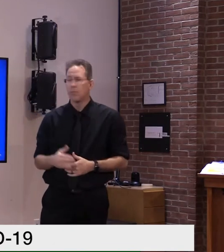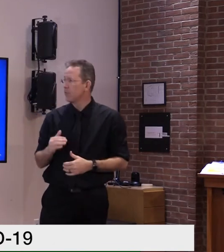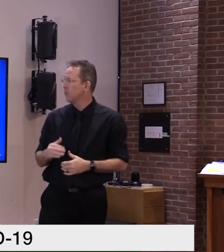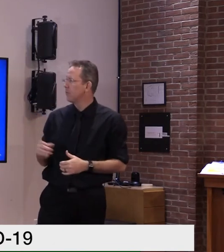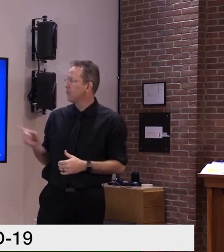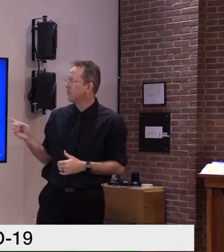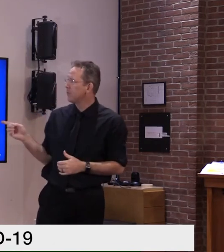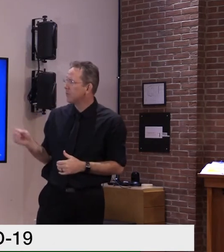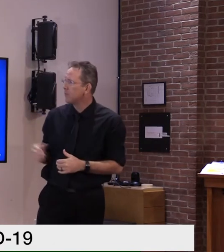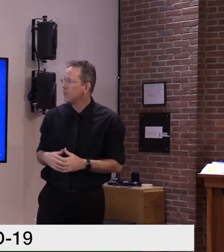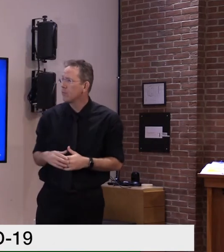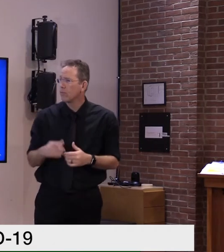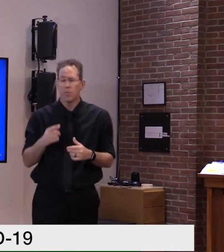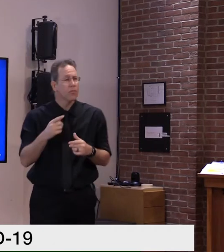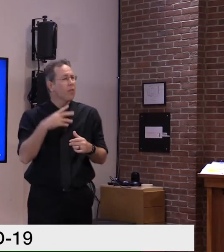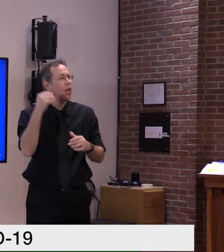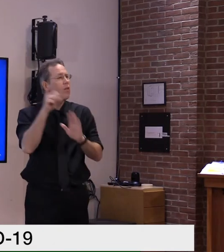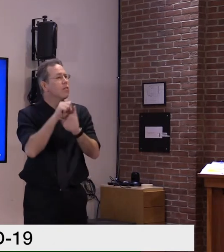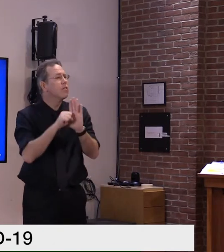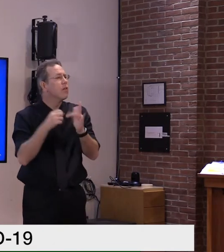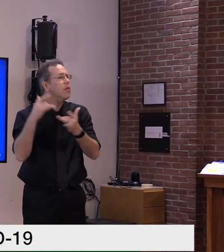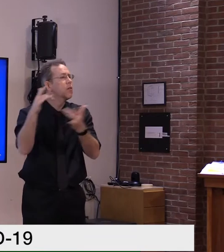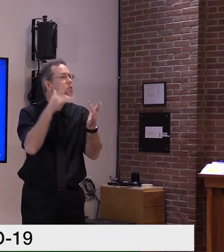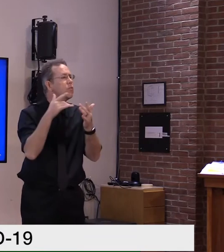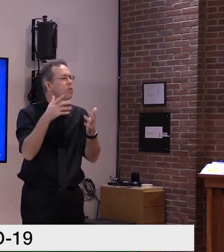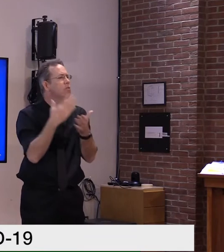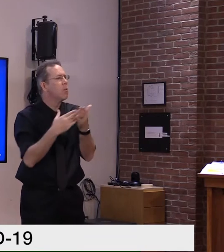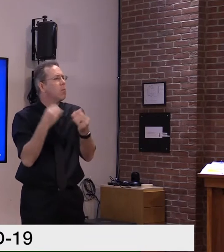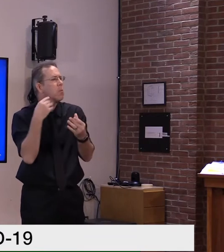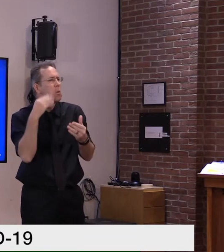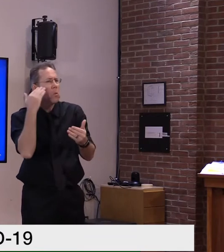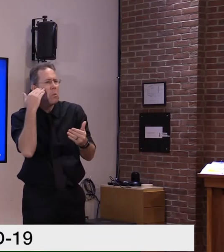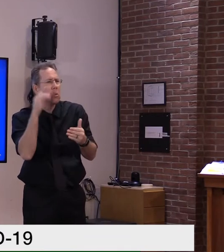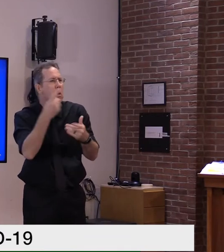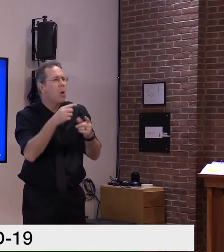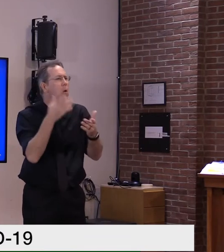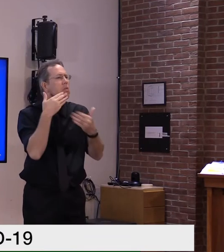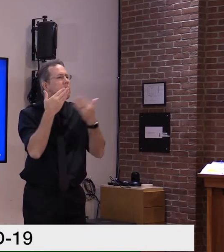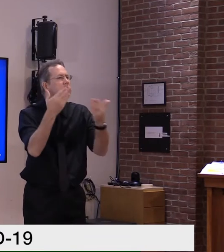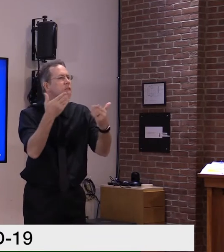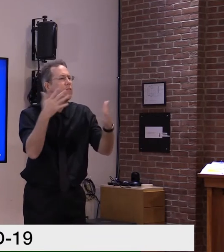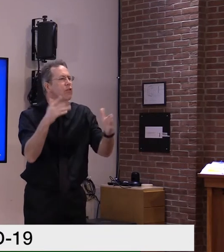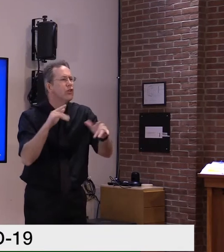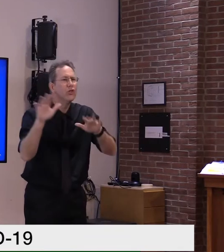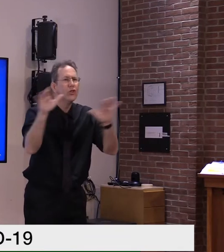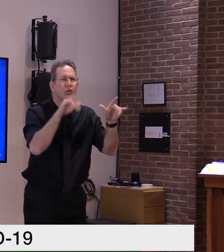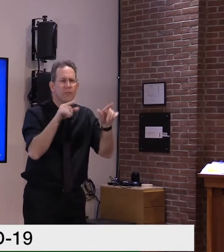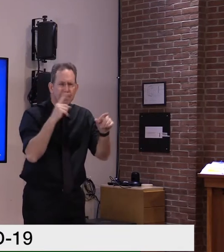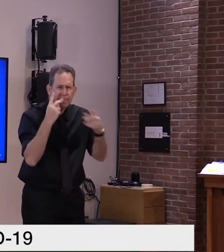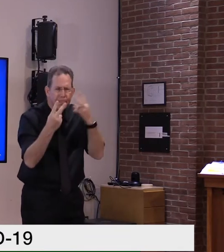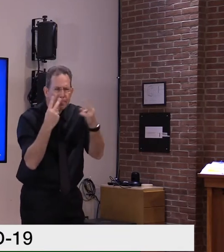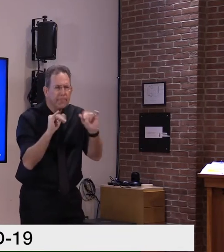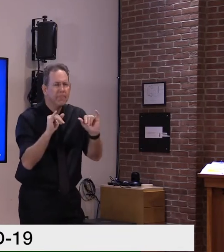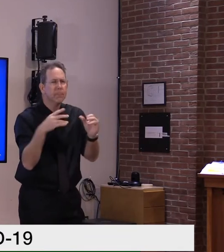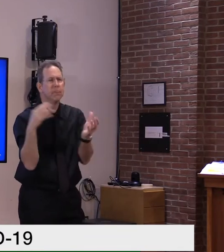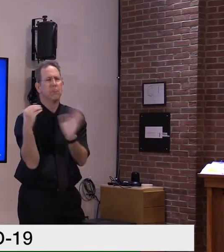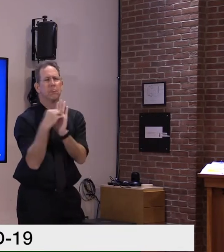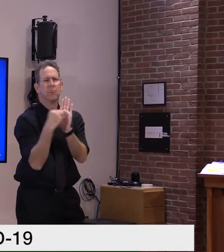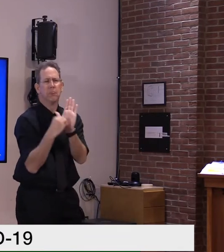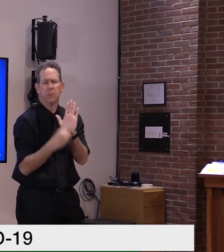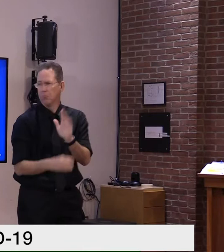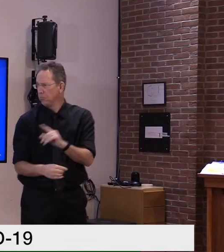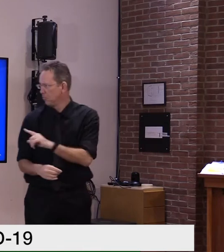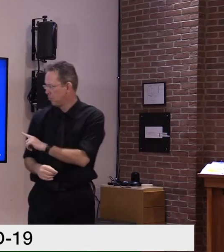points that give us some insight as to what we might expect over the coming weeks. First, regarding overall travel into